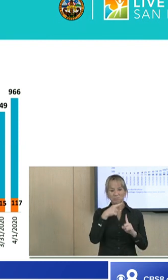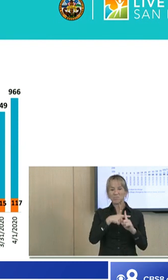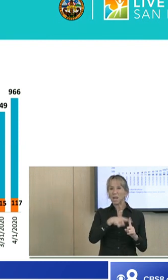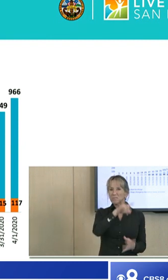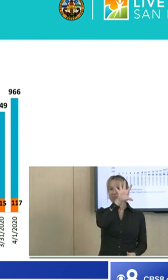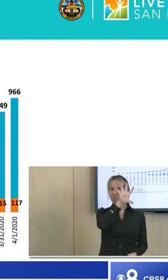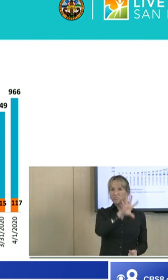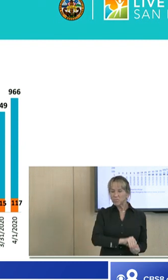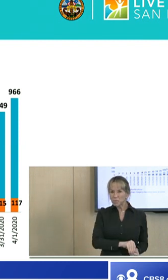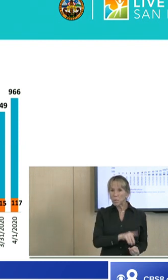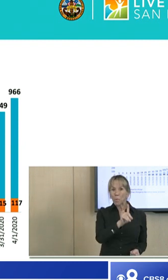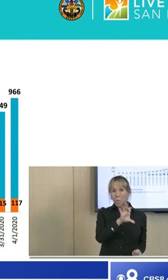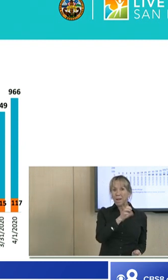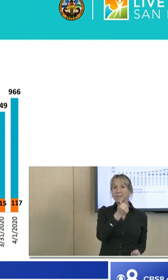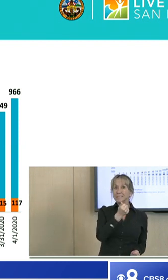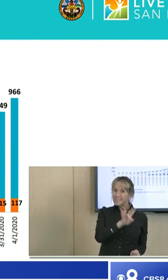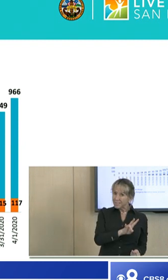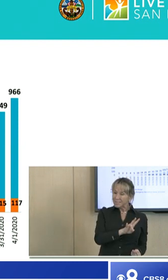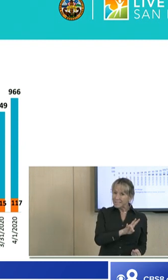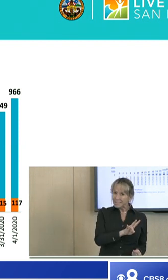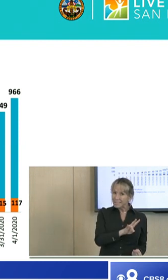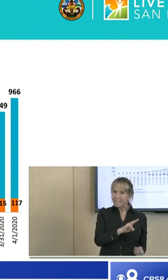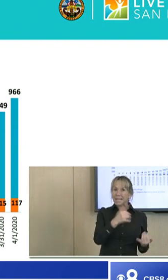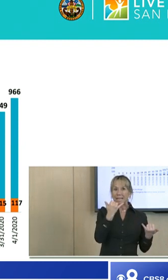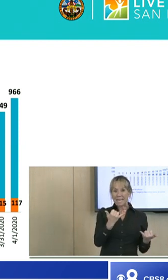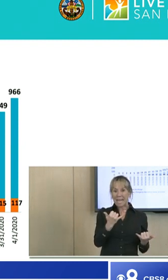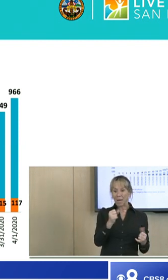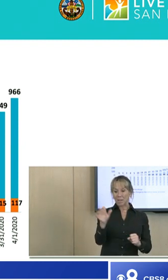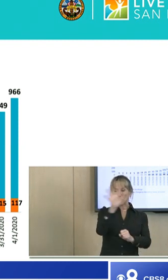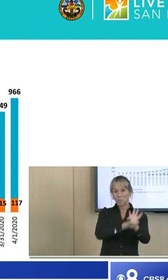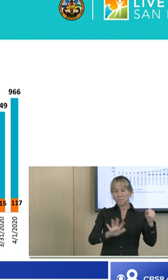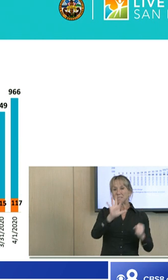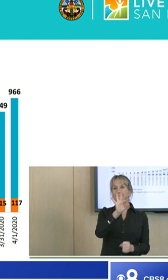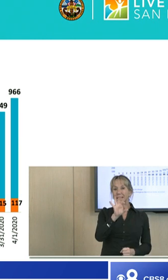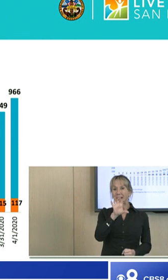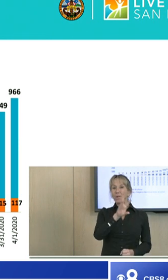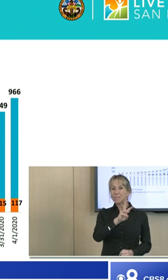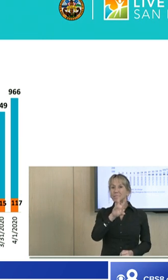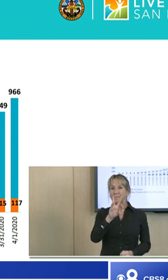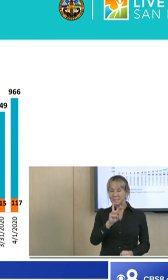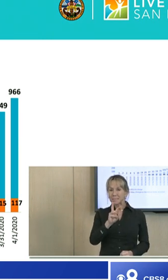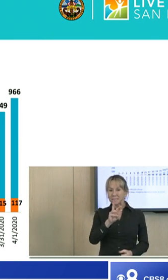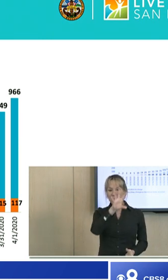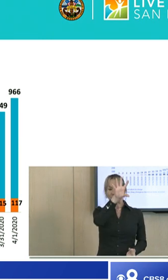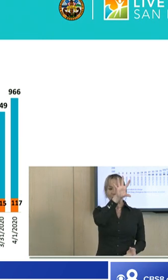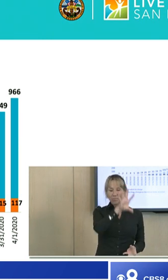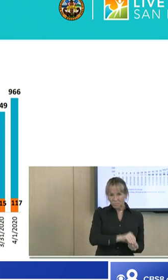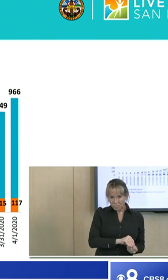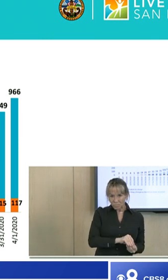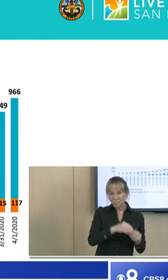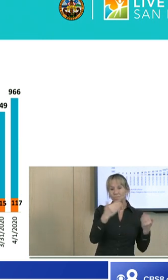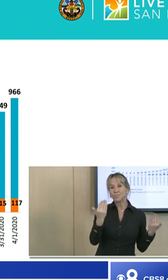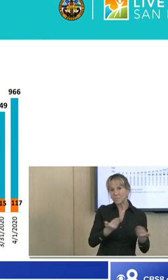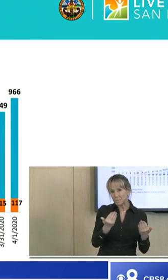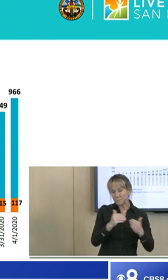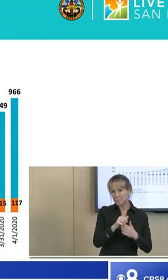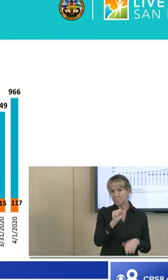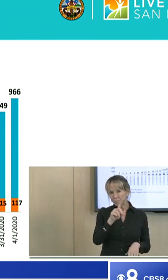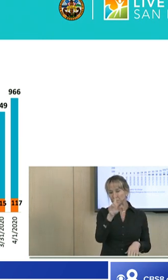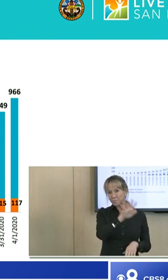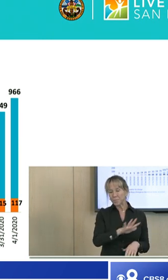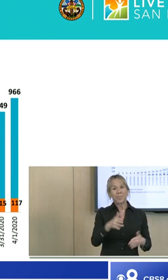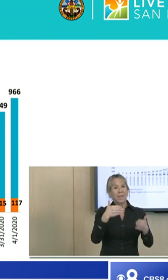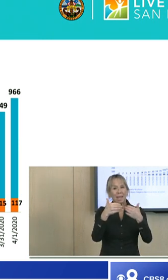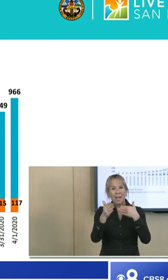positive cases, which takes us as a region to 966 total cases. Again, even with all of the efforts and actions